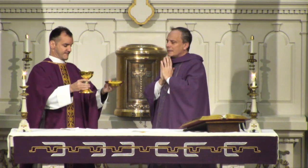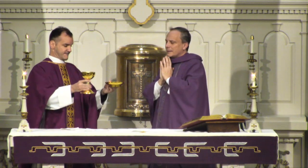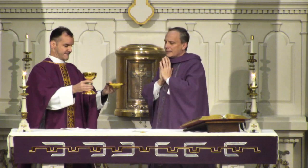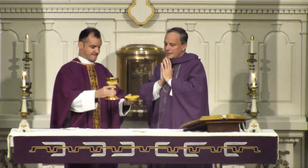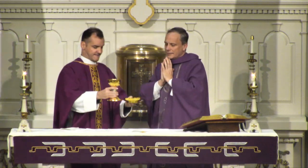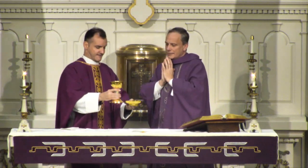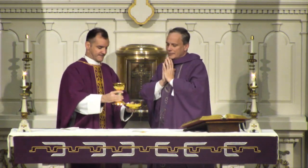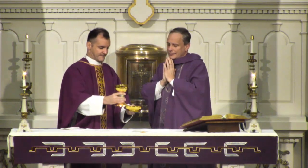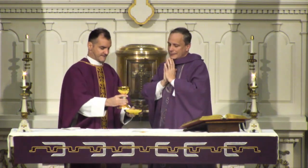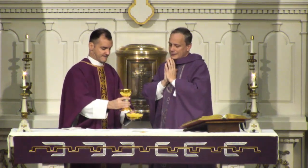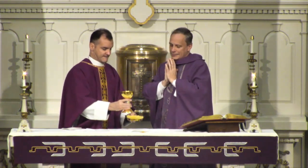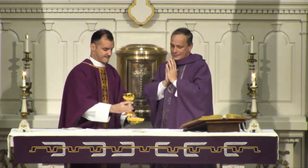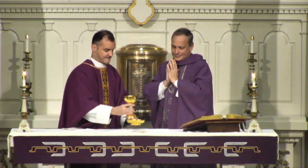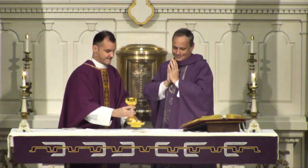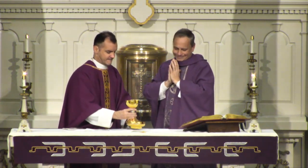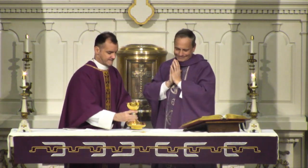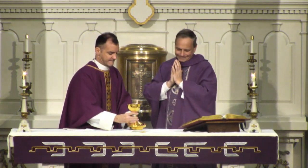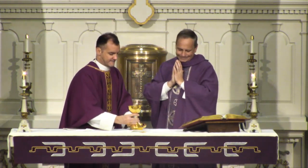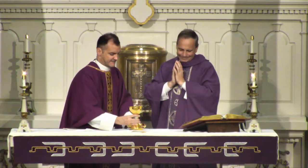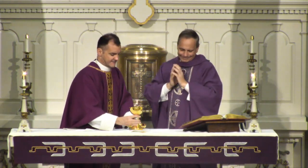Amen.